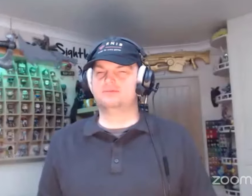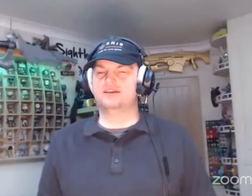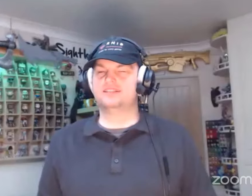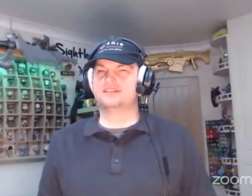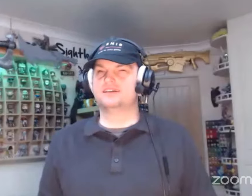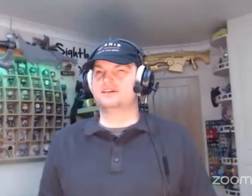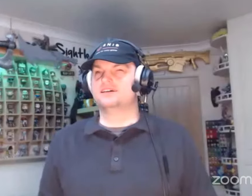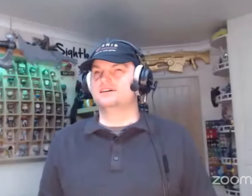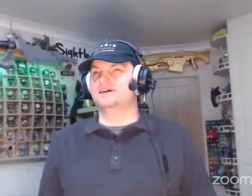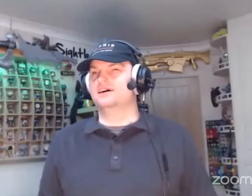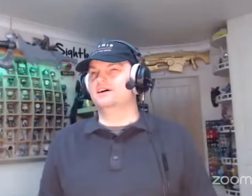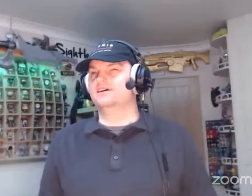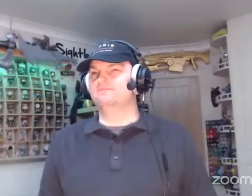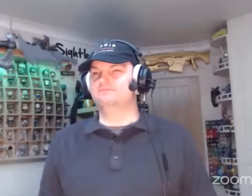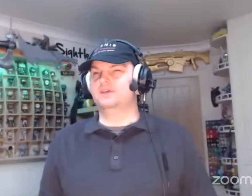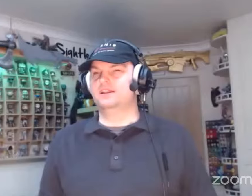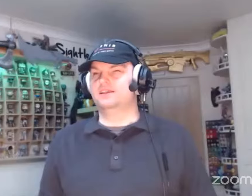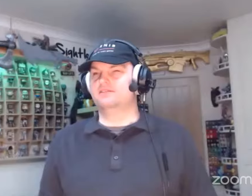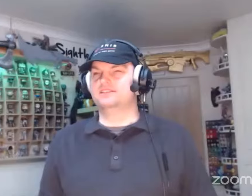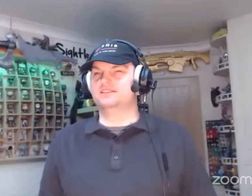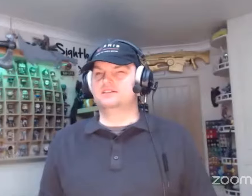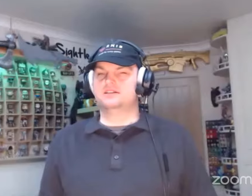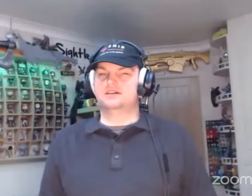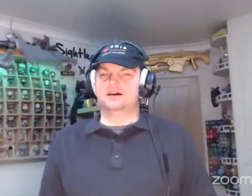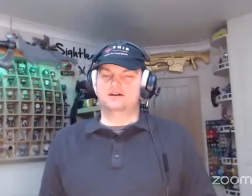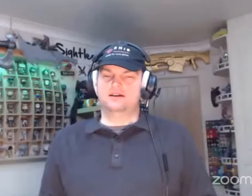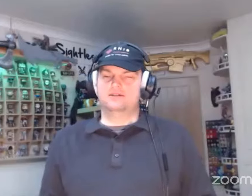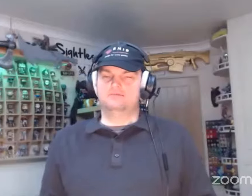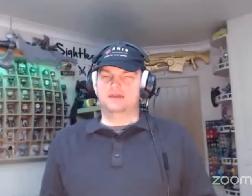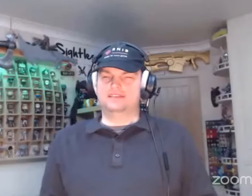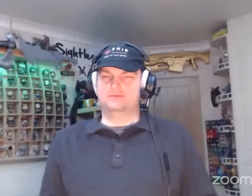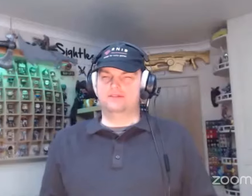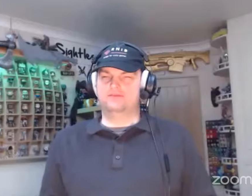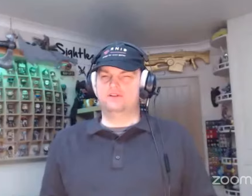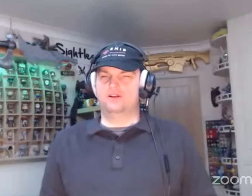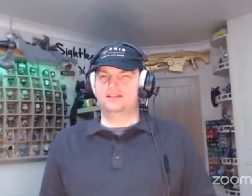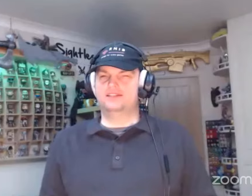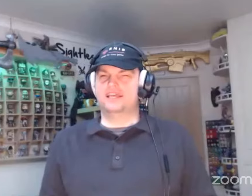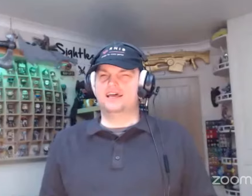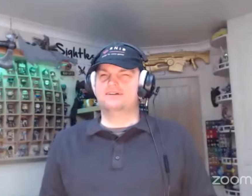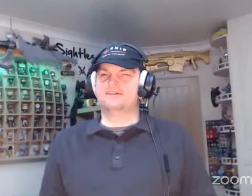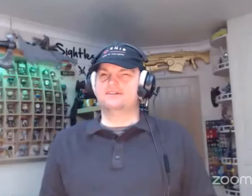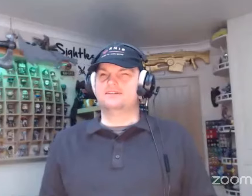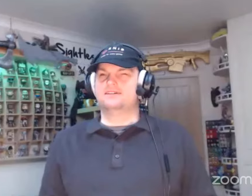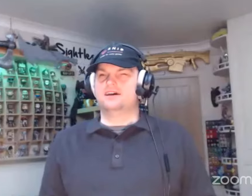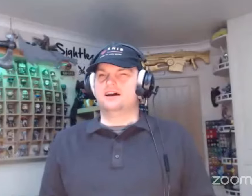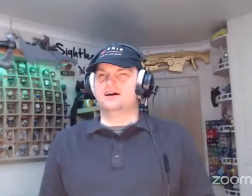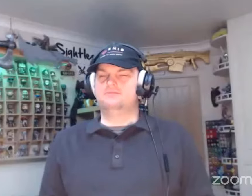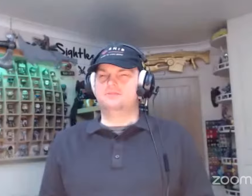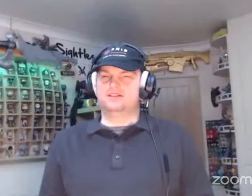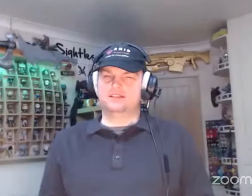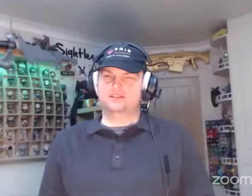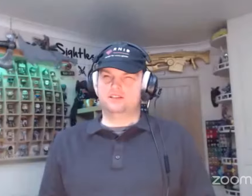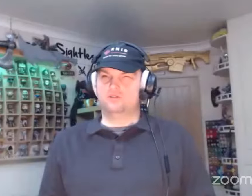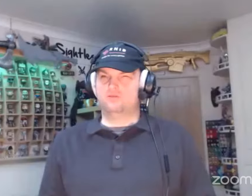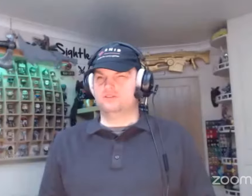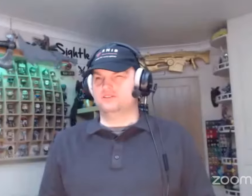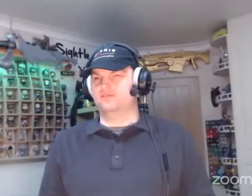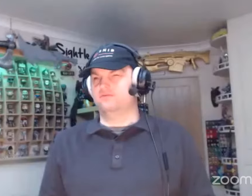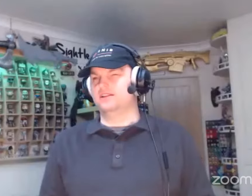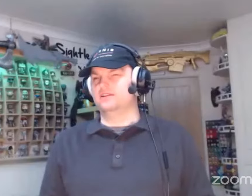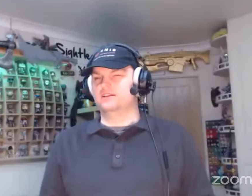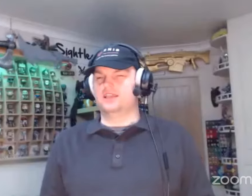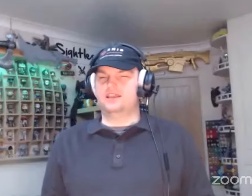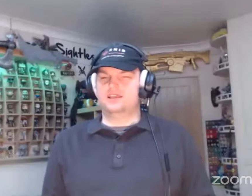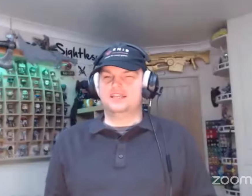in the first place. There is a massive amount of knowledge there. There's all sorts